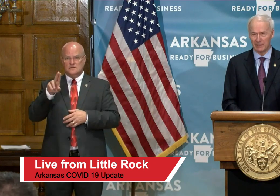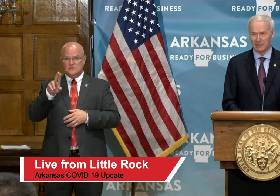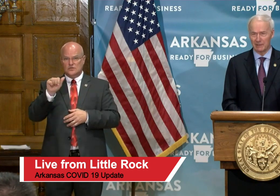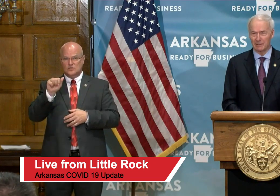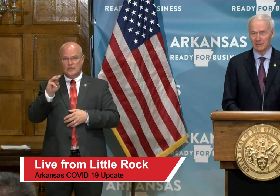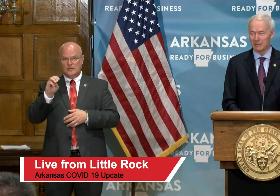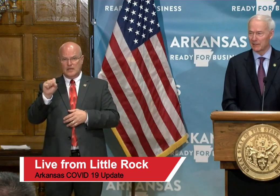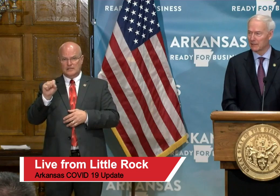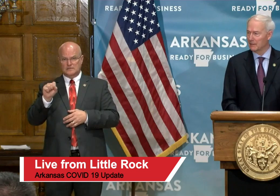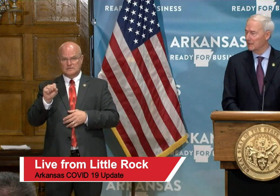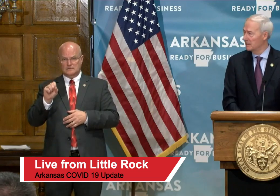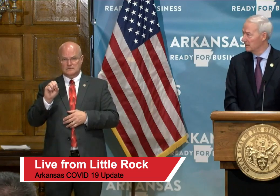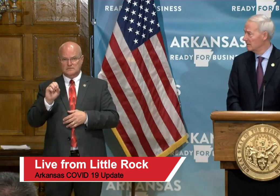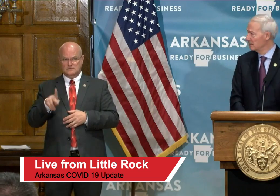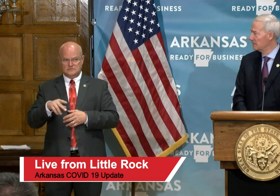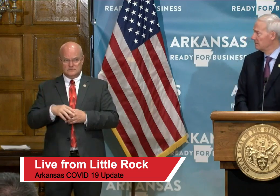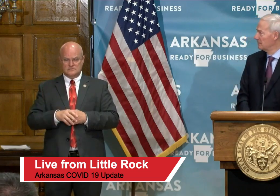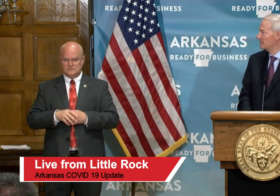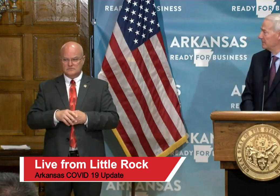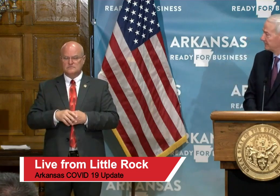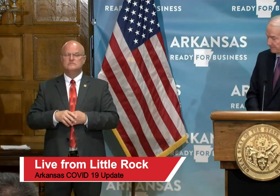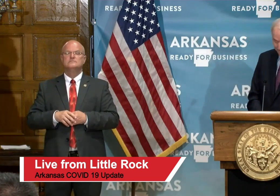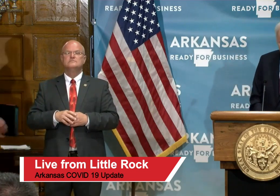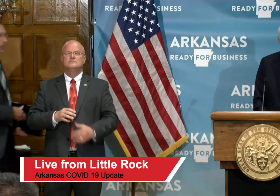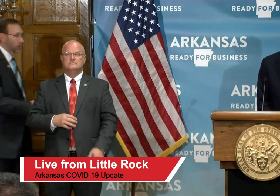UAMS? Yes. Okay.